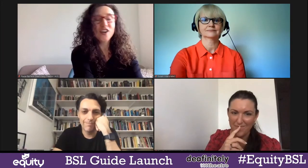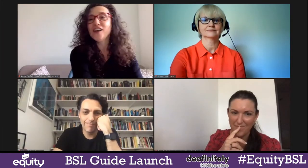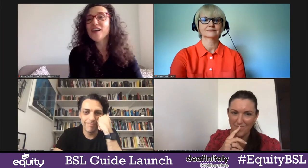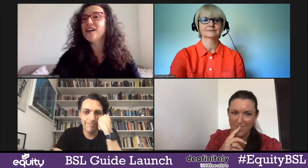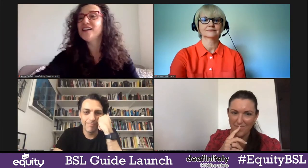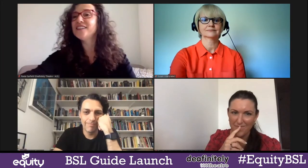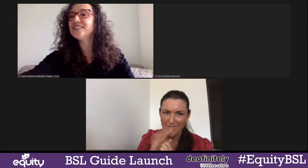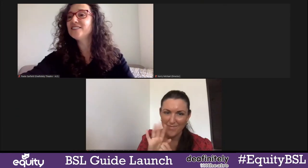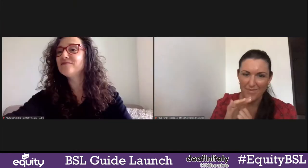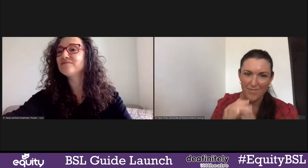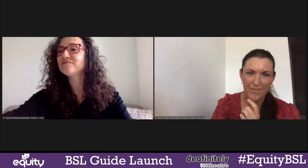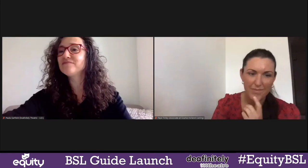now.